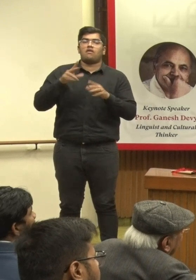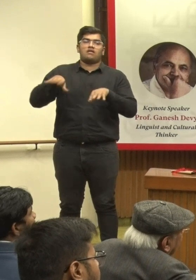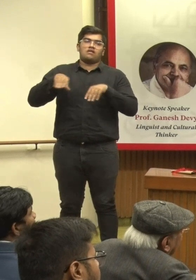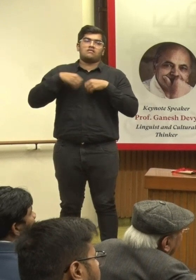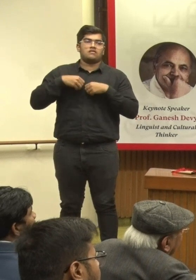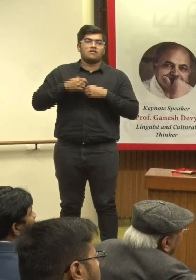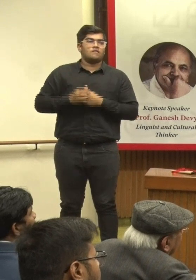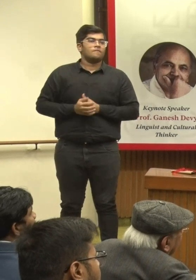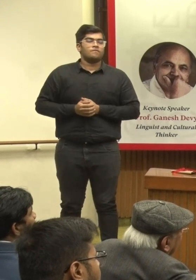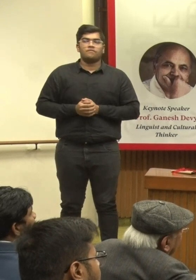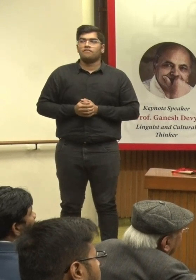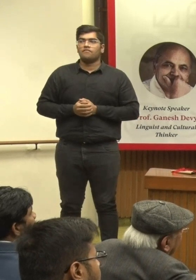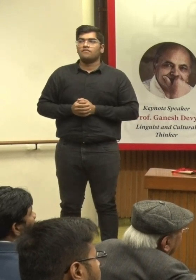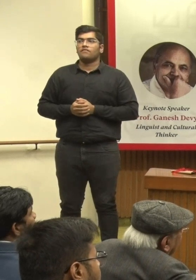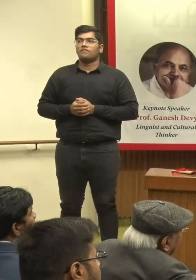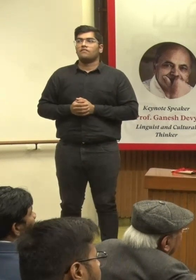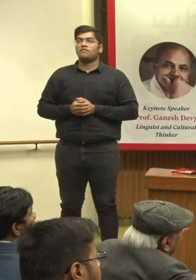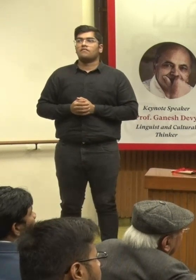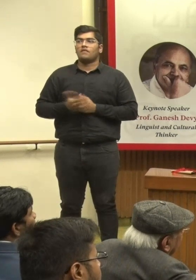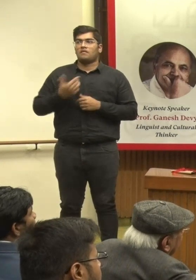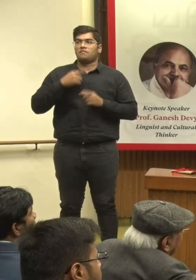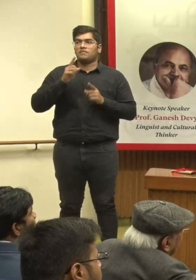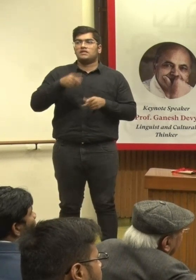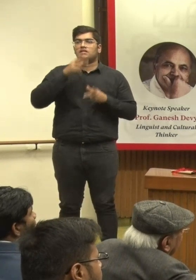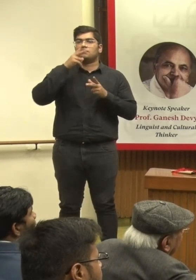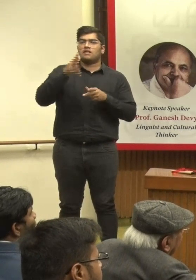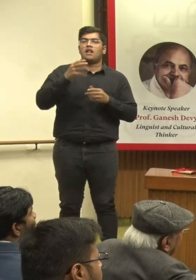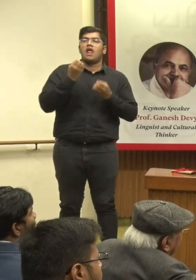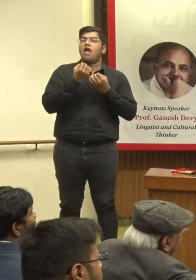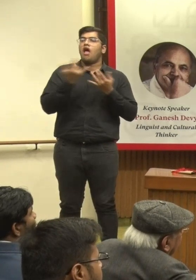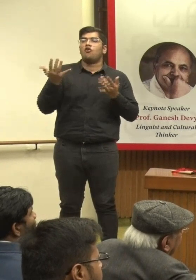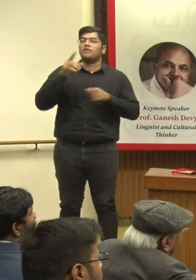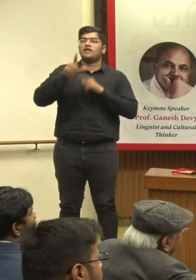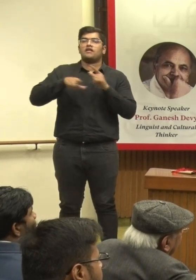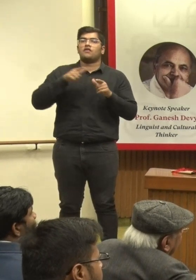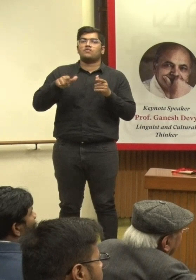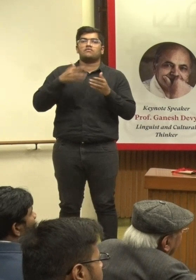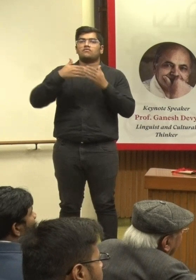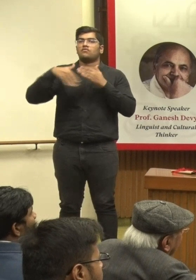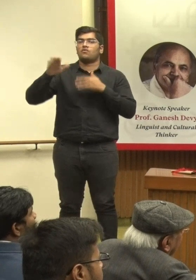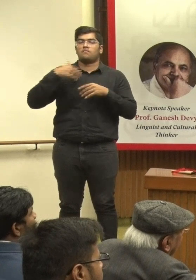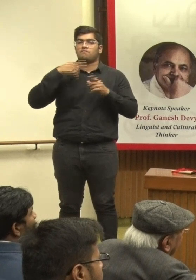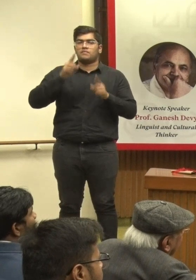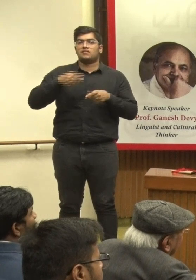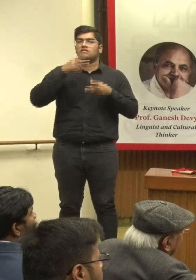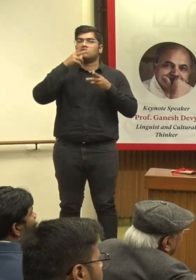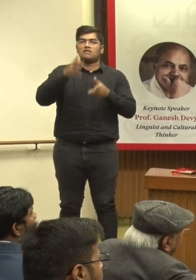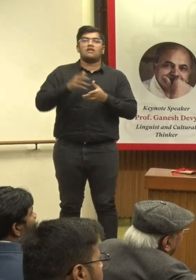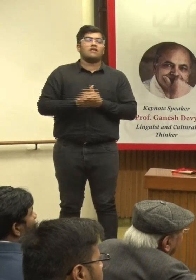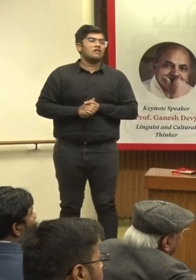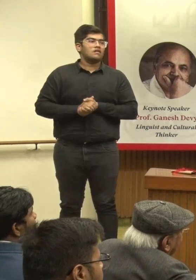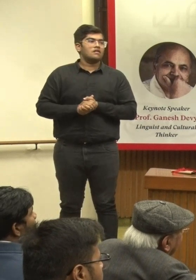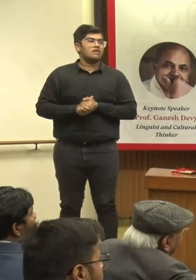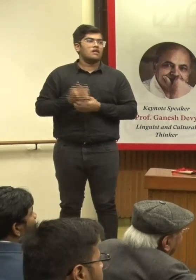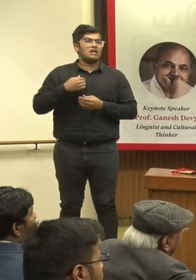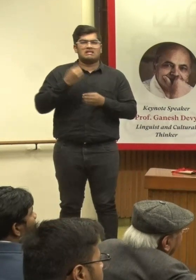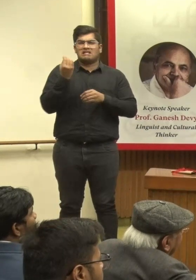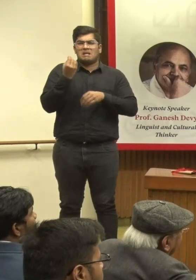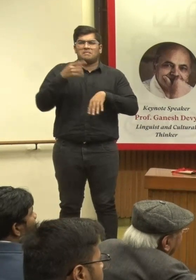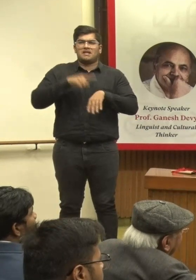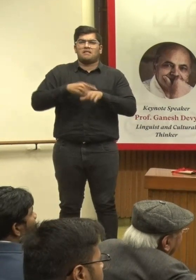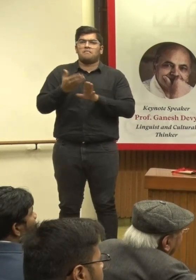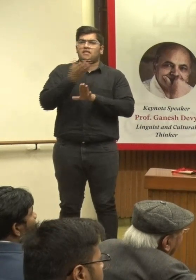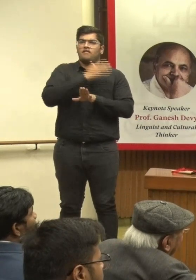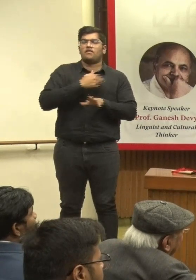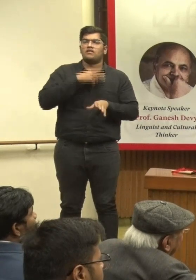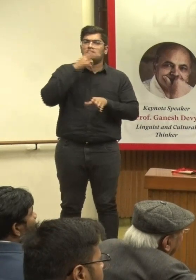a moment. Of course, I must tell you how many languages are going. I mentioned some time back a word